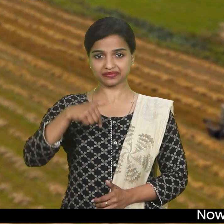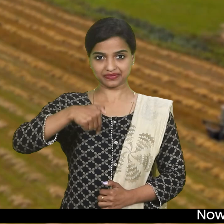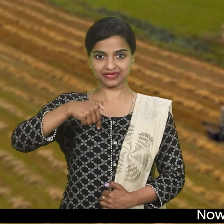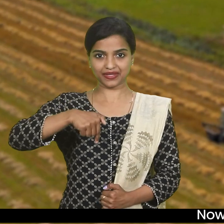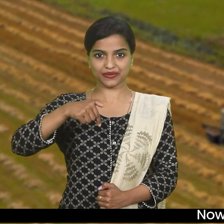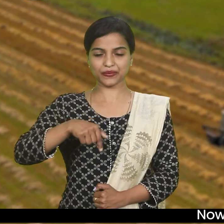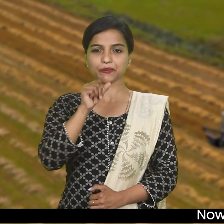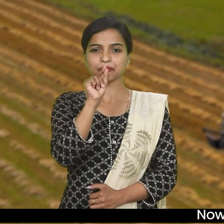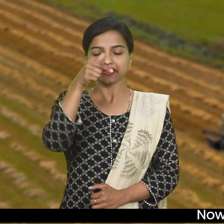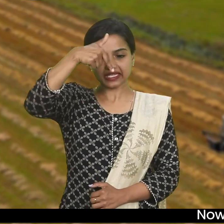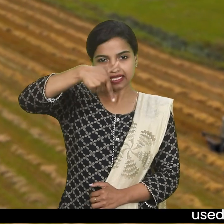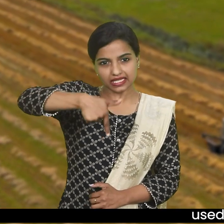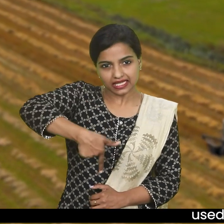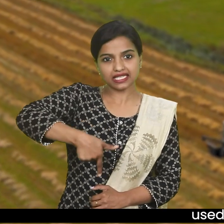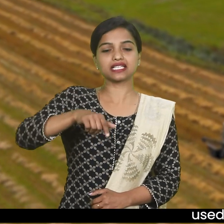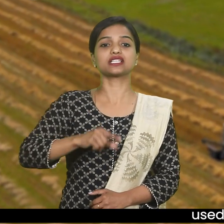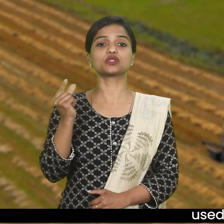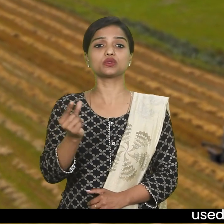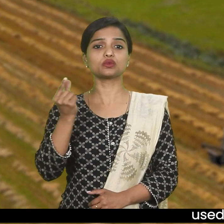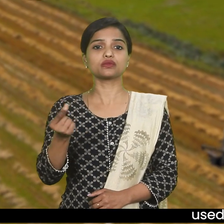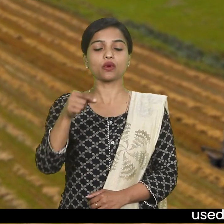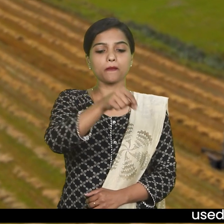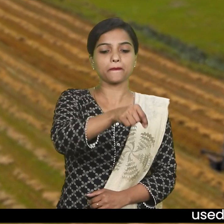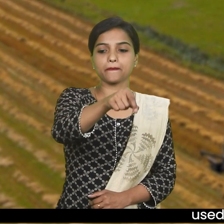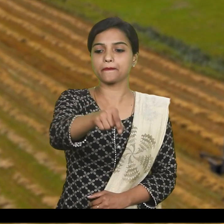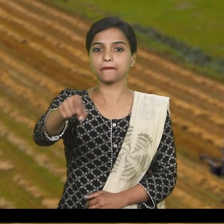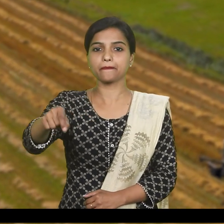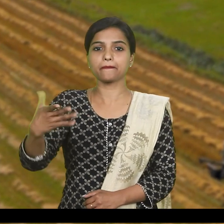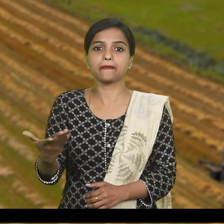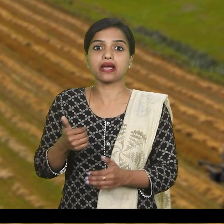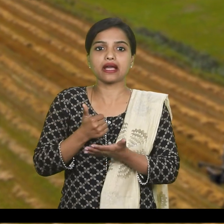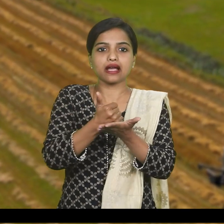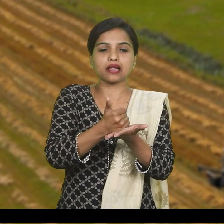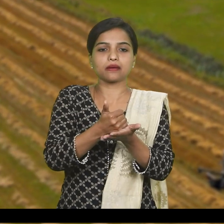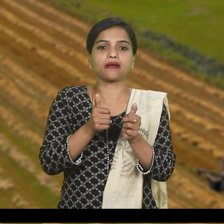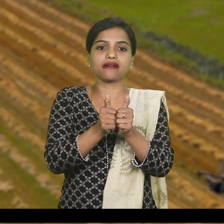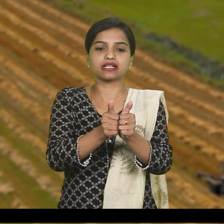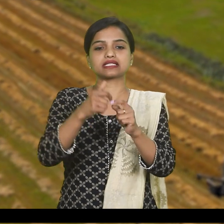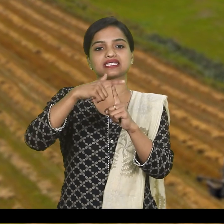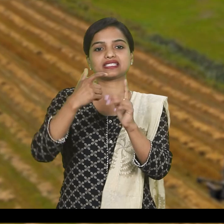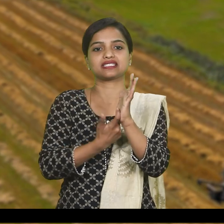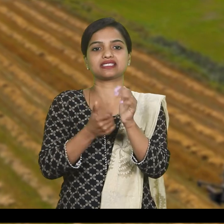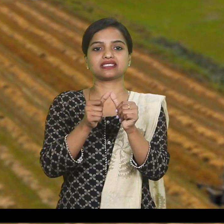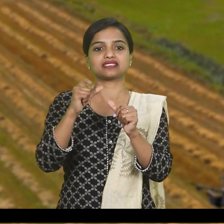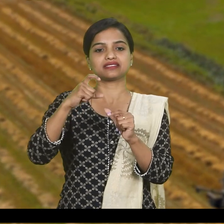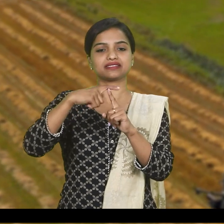Nowadays, the seed drill is used for sowing with the help of tractors.